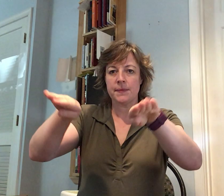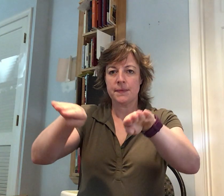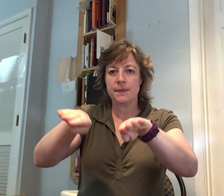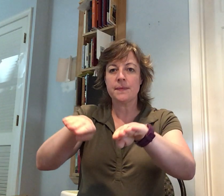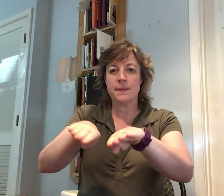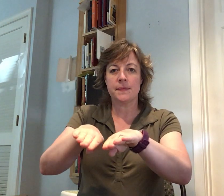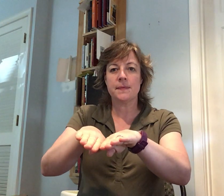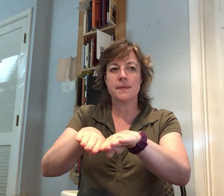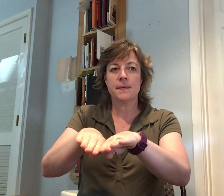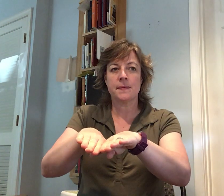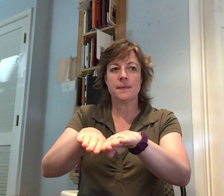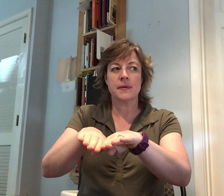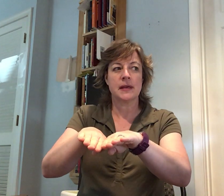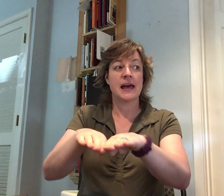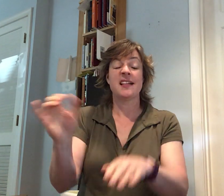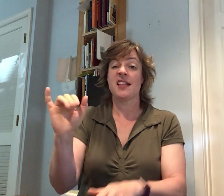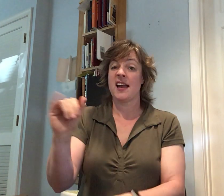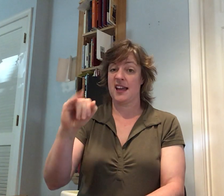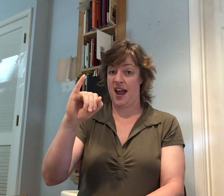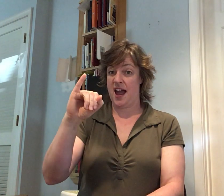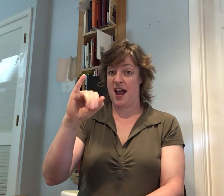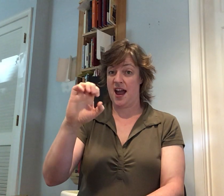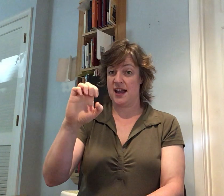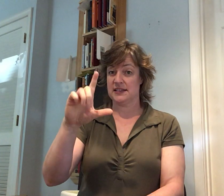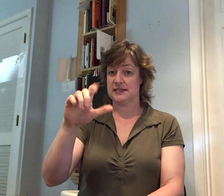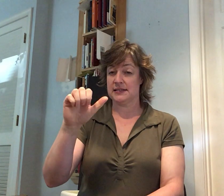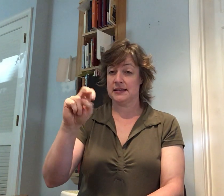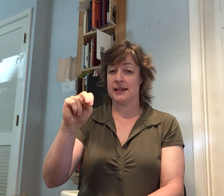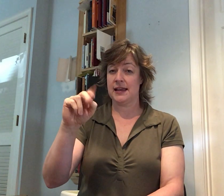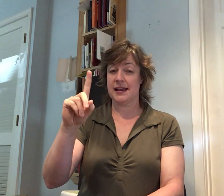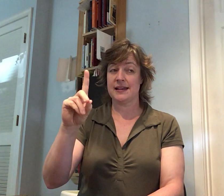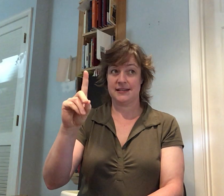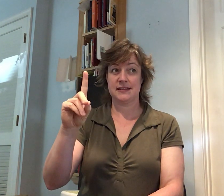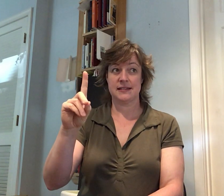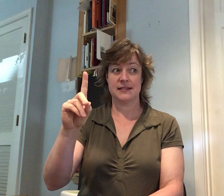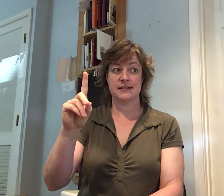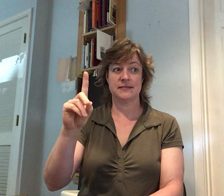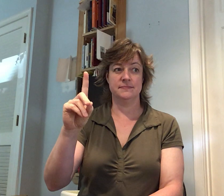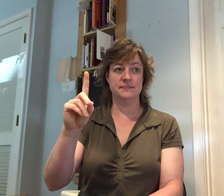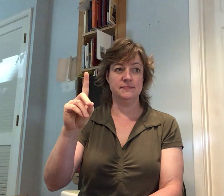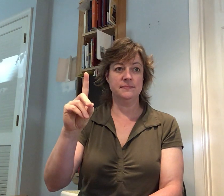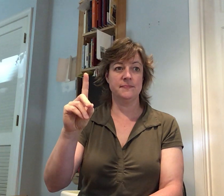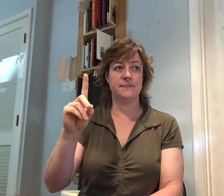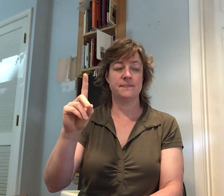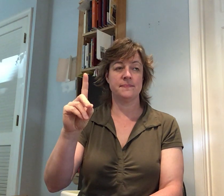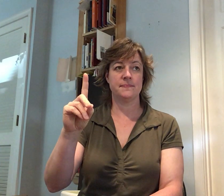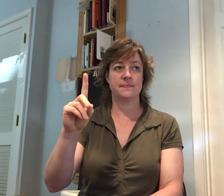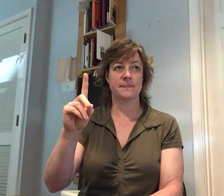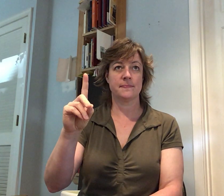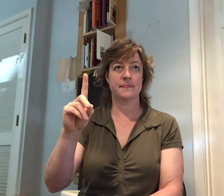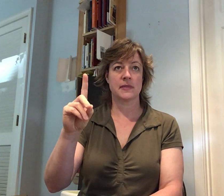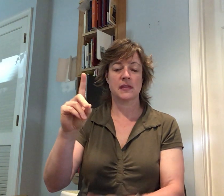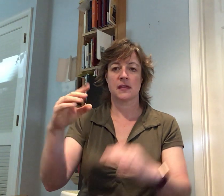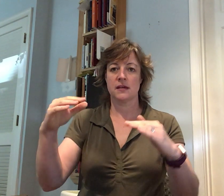Iceland is an example of an undersea mountain range that has been pushed above the ocean surface.